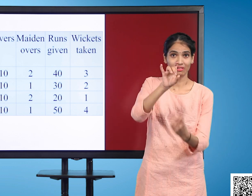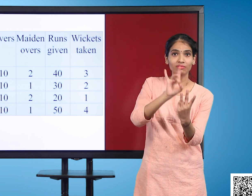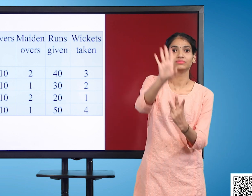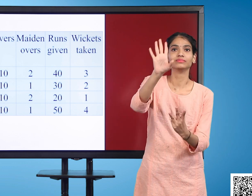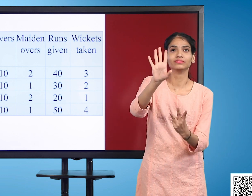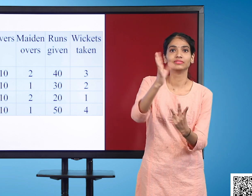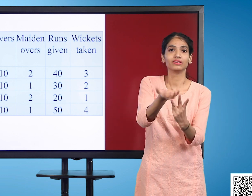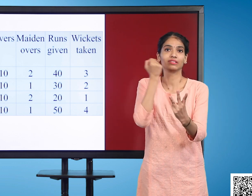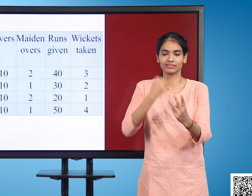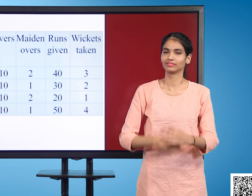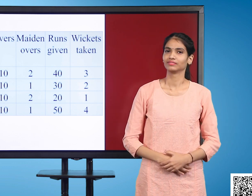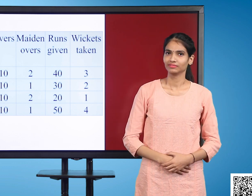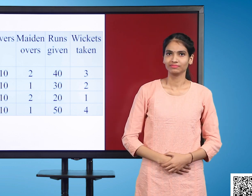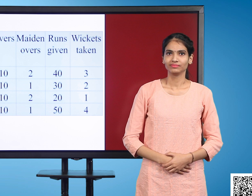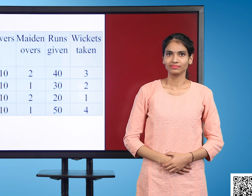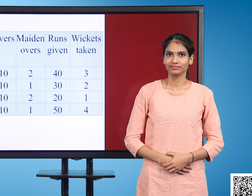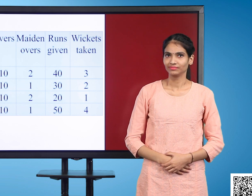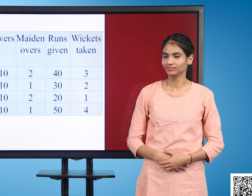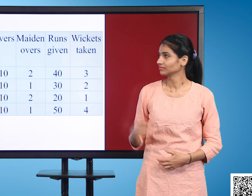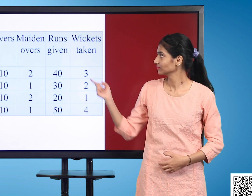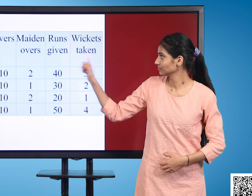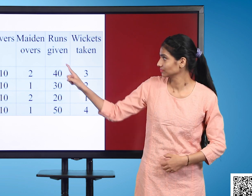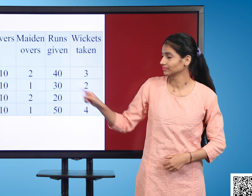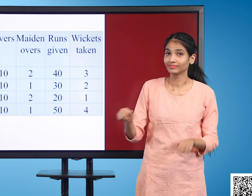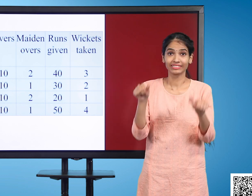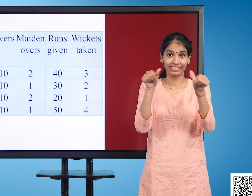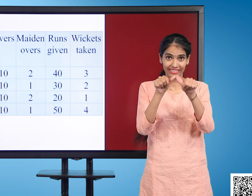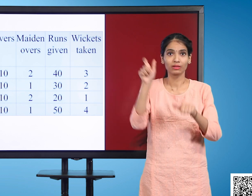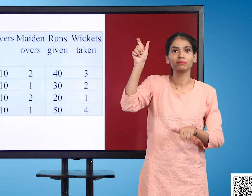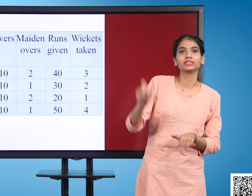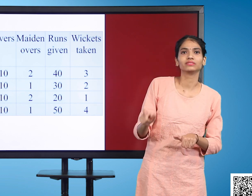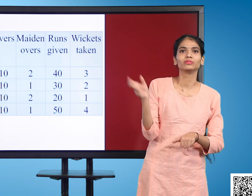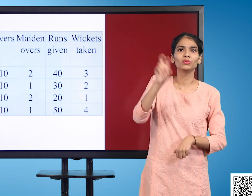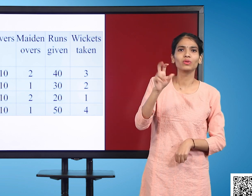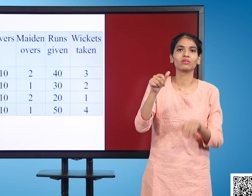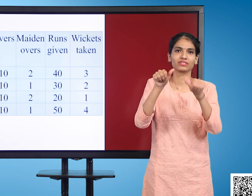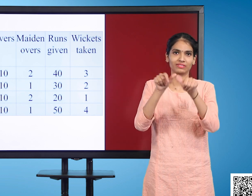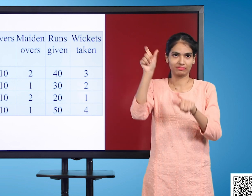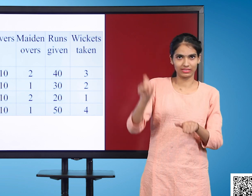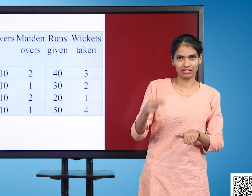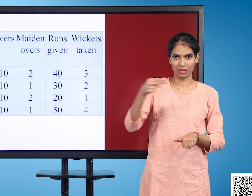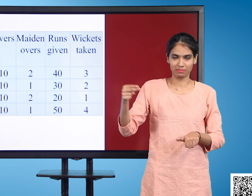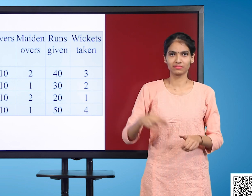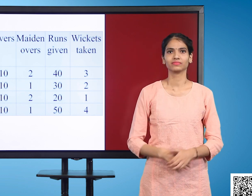wickets taken. These are the columns. A. 10, 2,